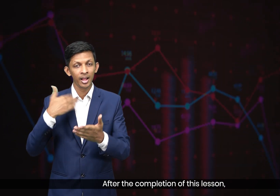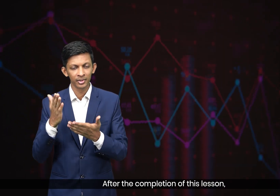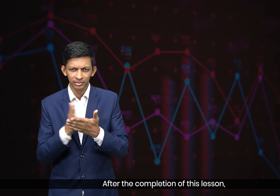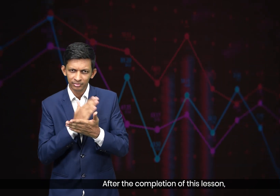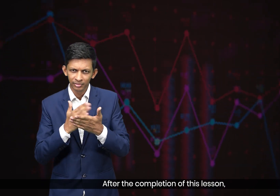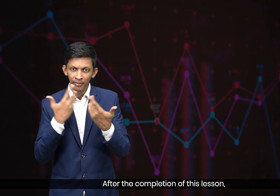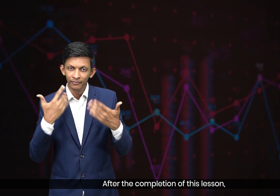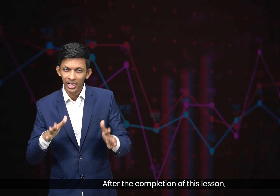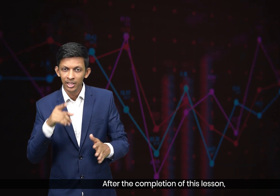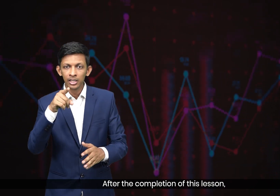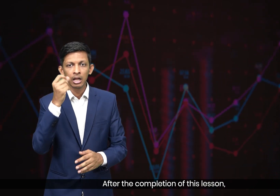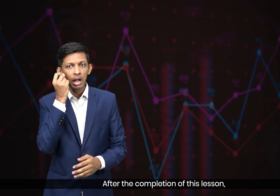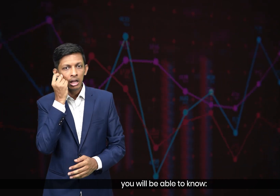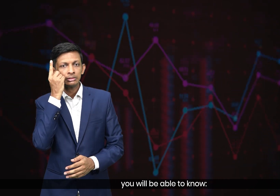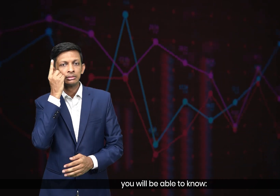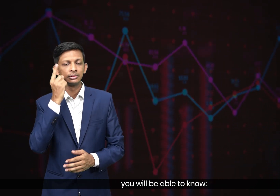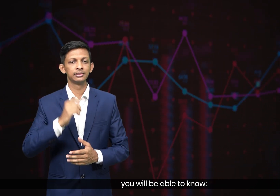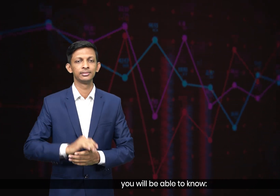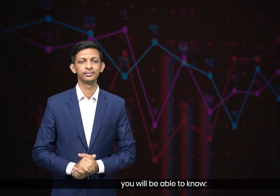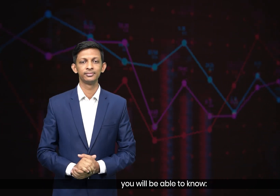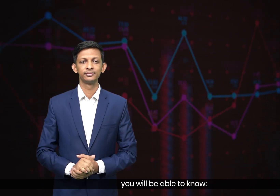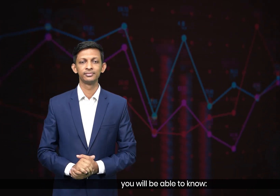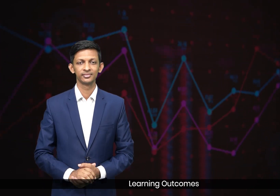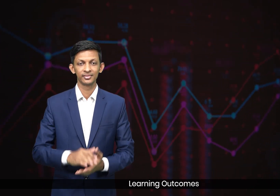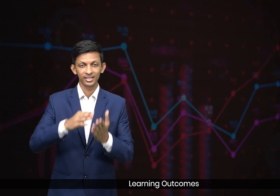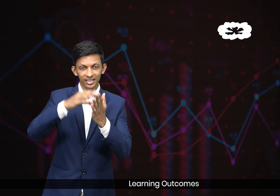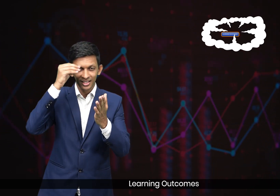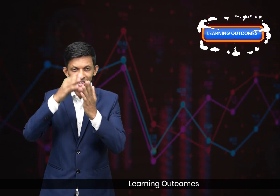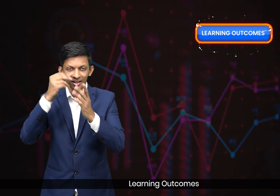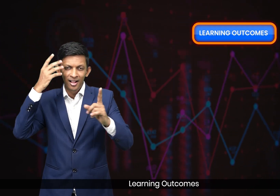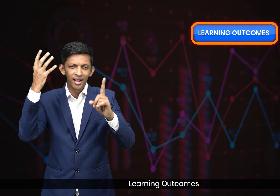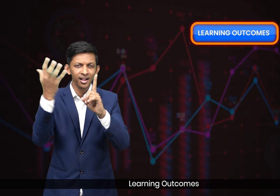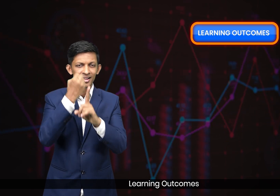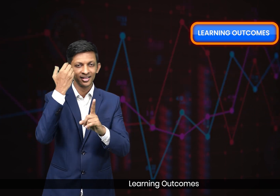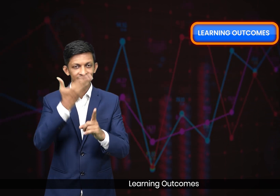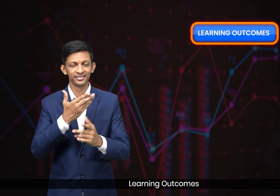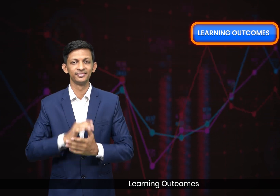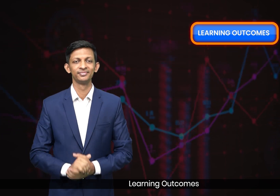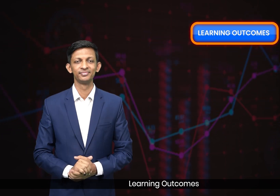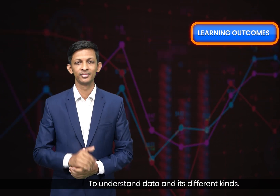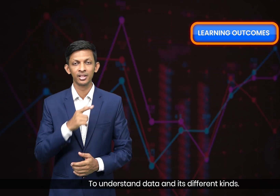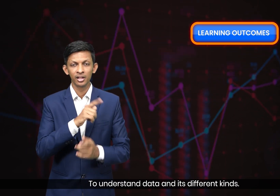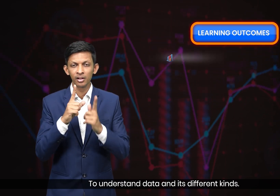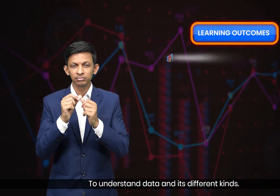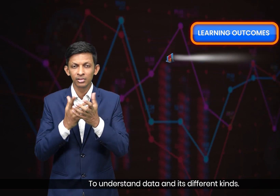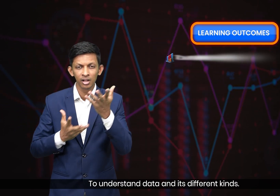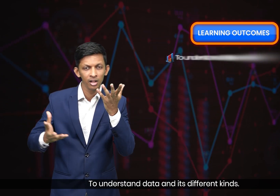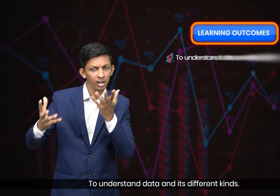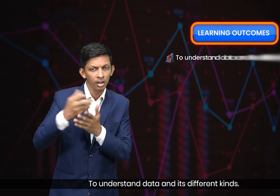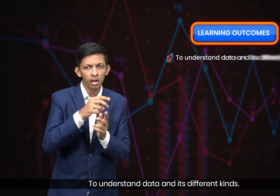After the completion of this lesson, you will be able to know learning outcomes, to understand data and